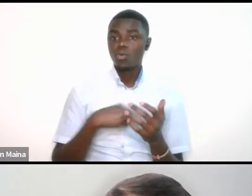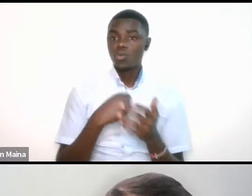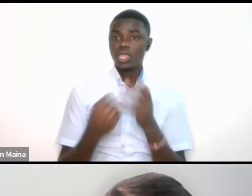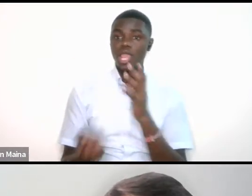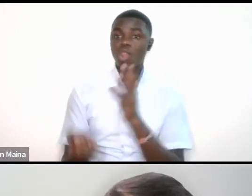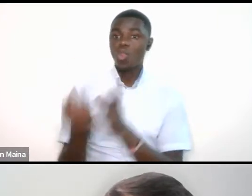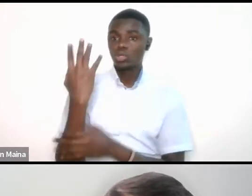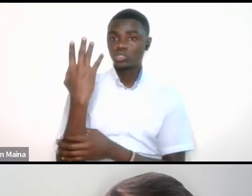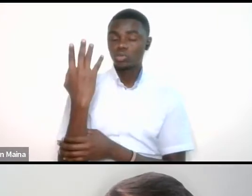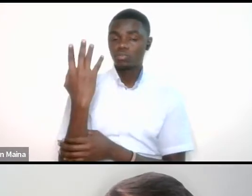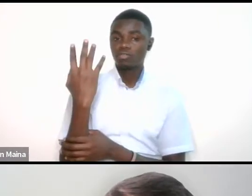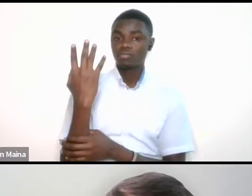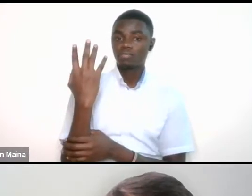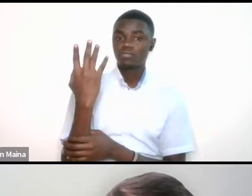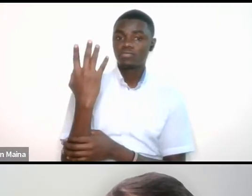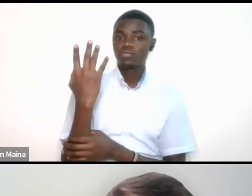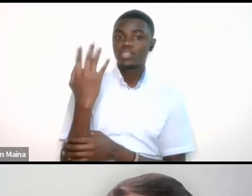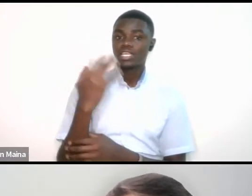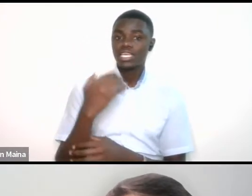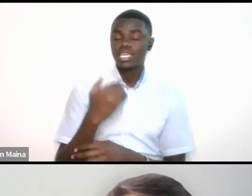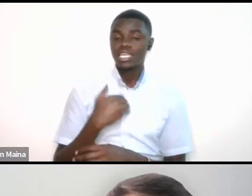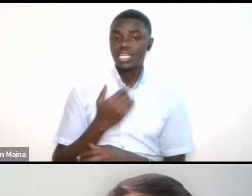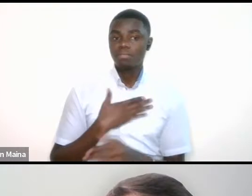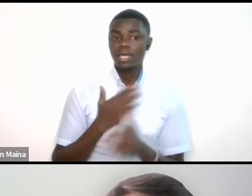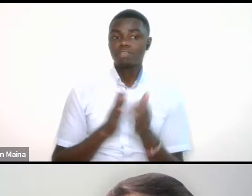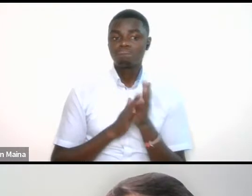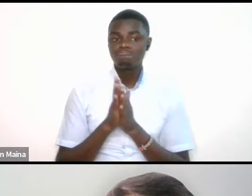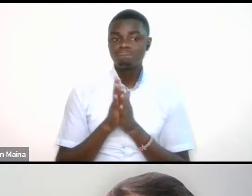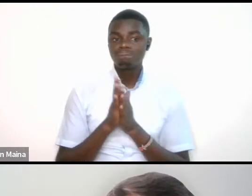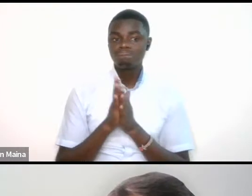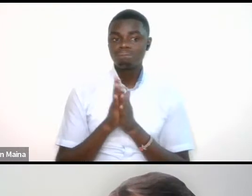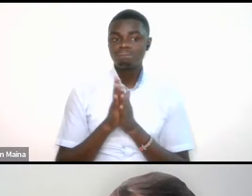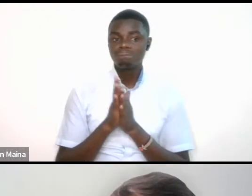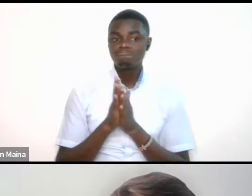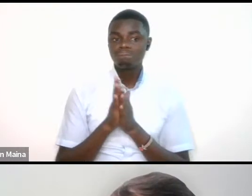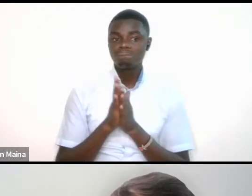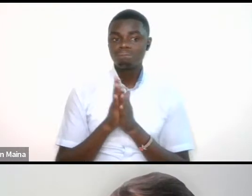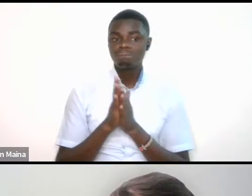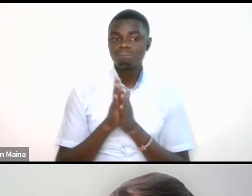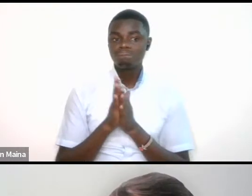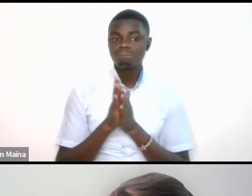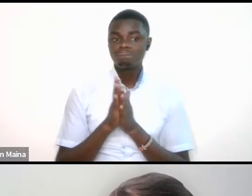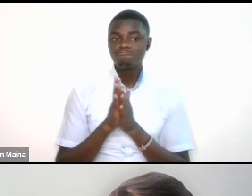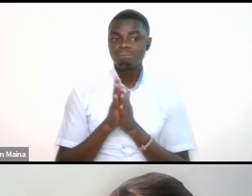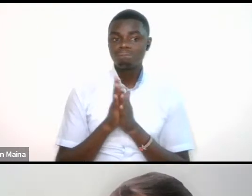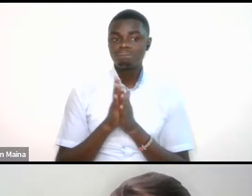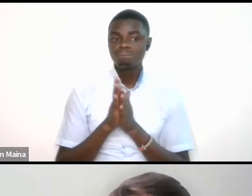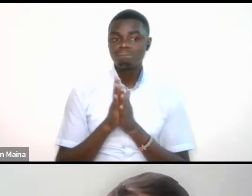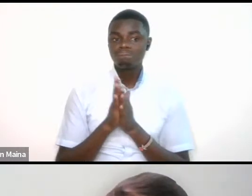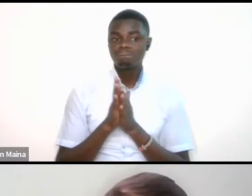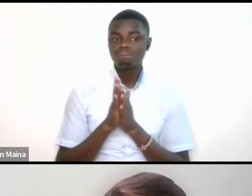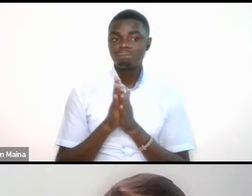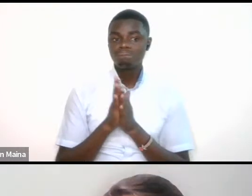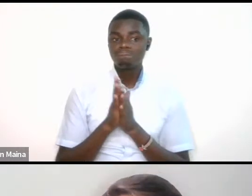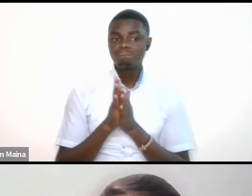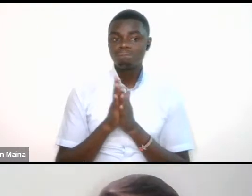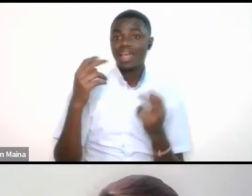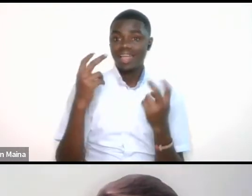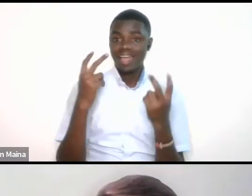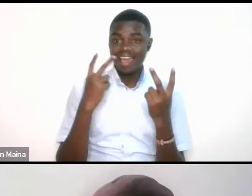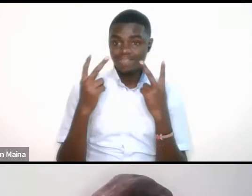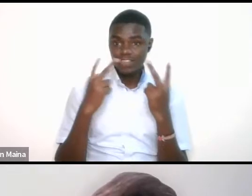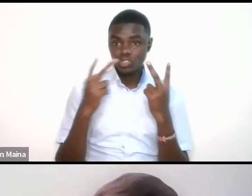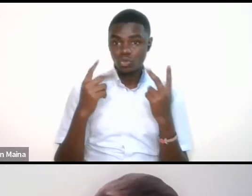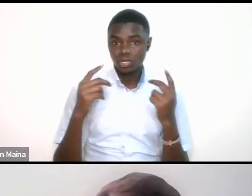my eagerness to get us going. I neglected to give a visual description of myself, and I